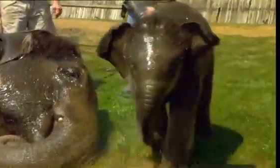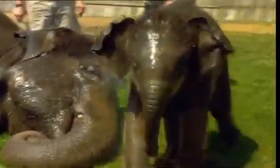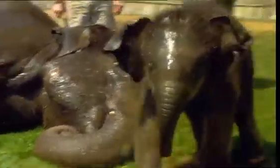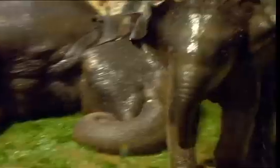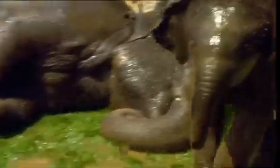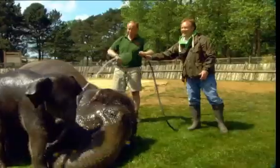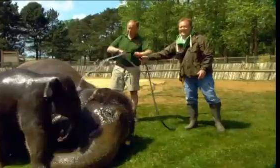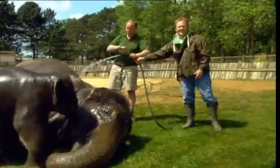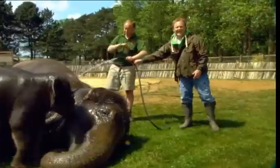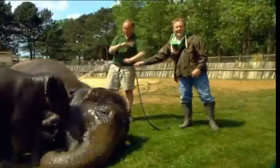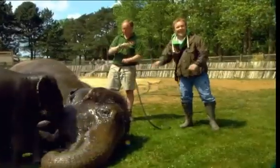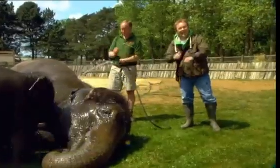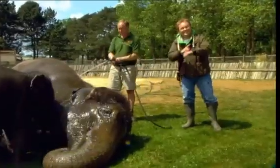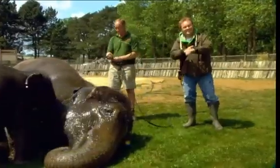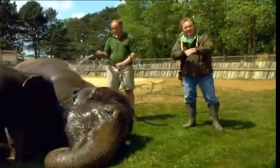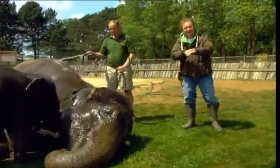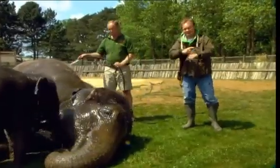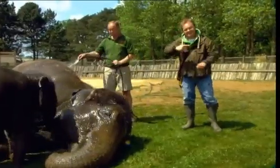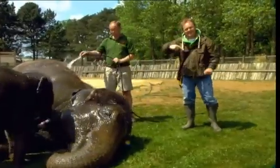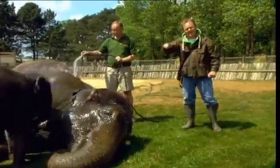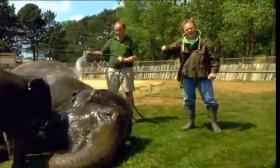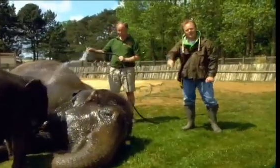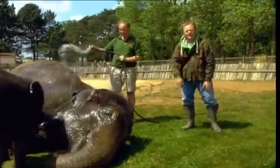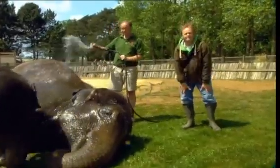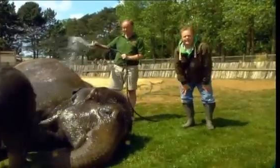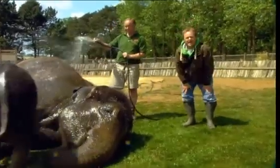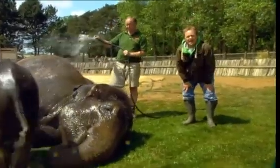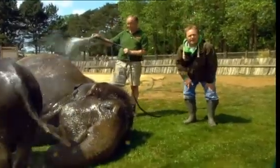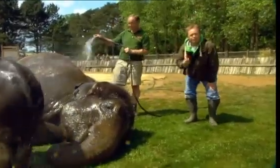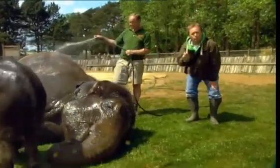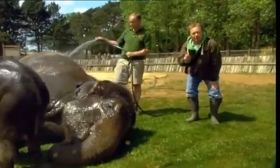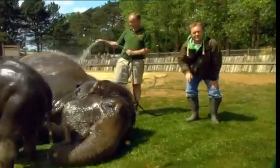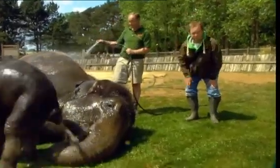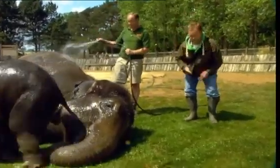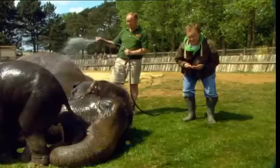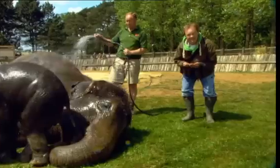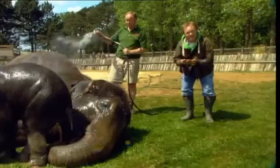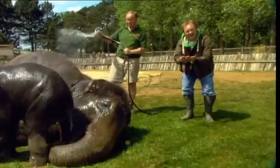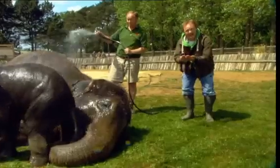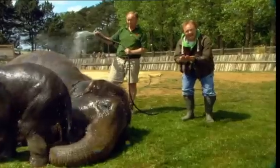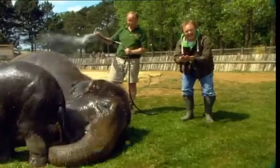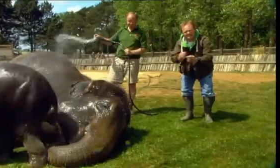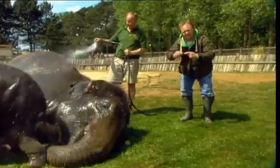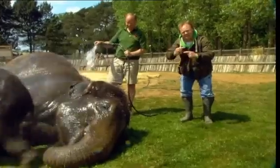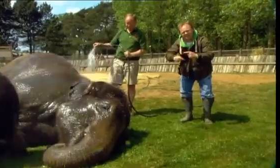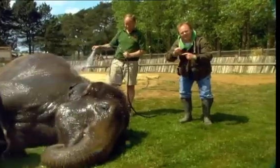You know what? It's time to go. But what should we send back to Mr.